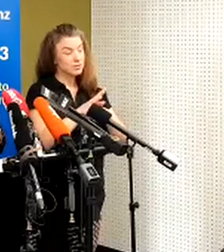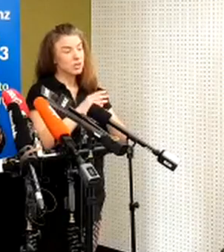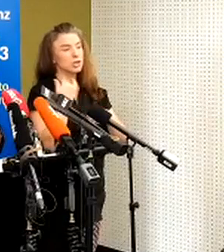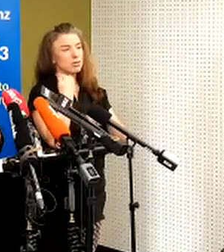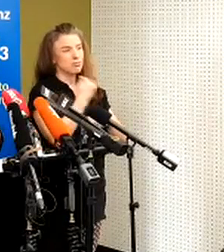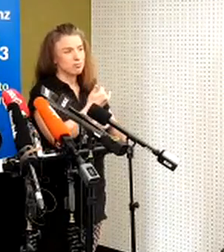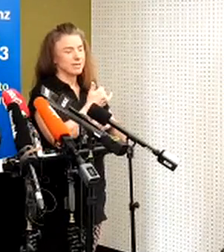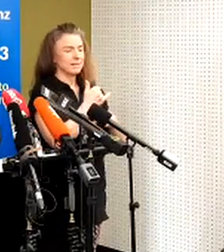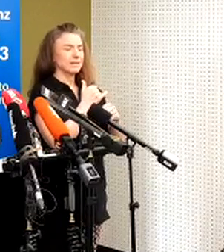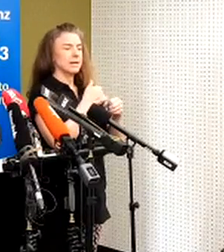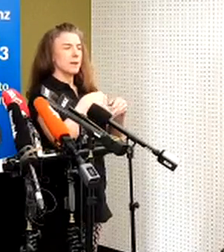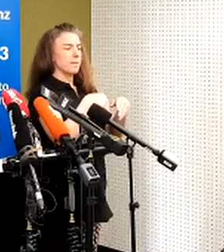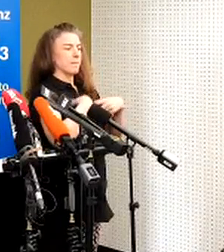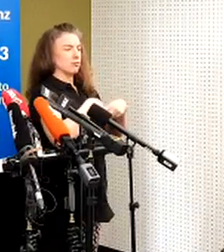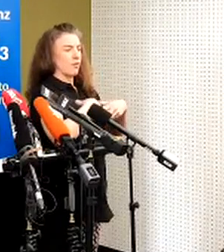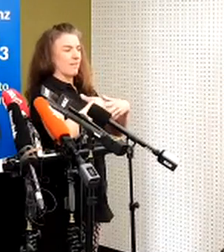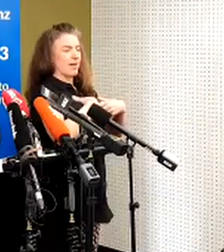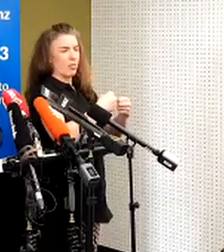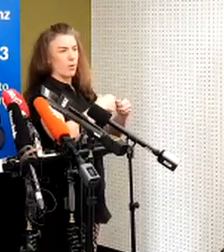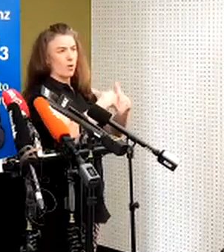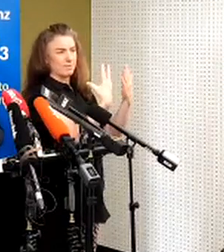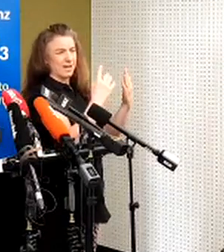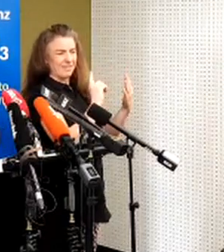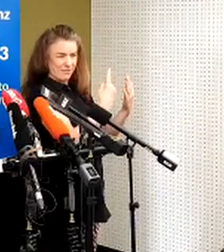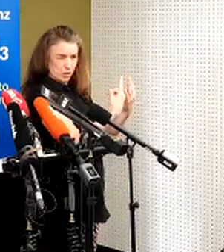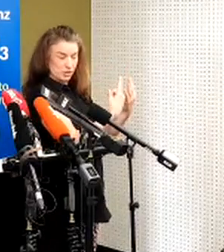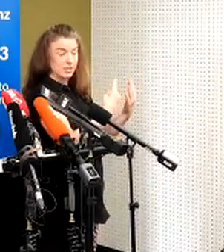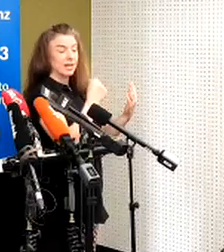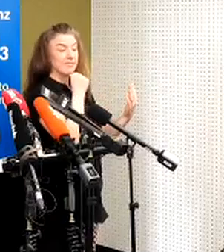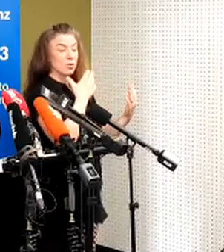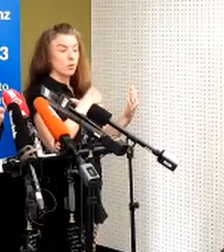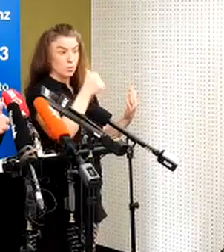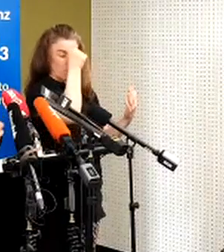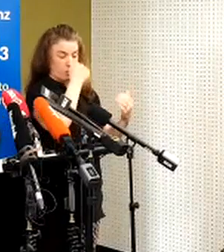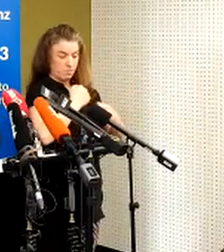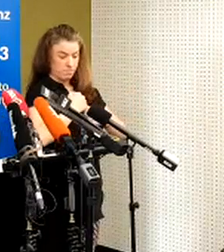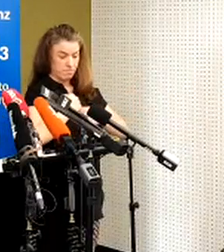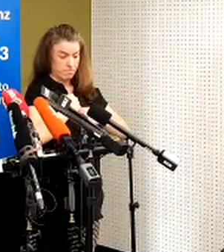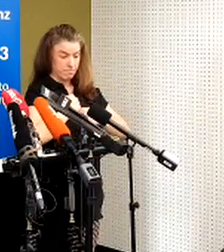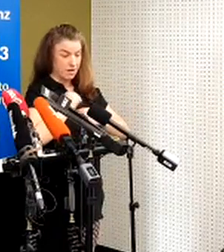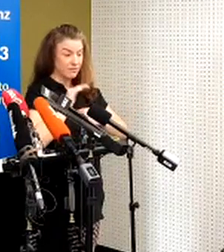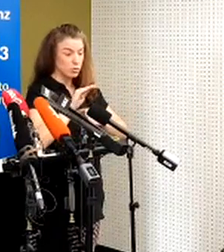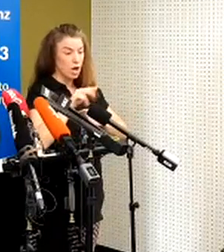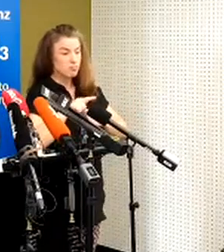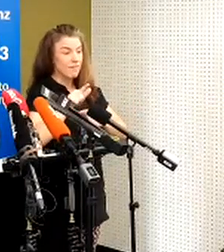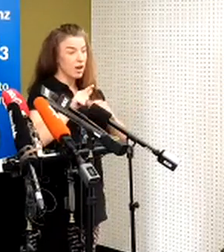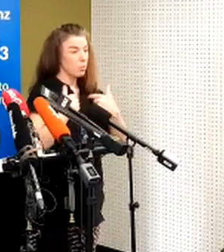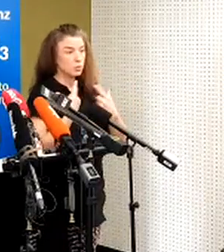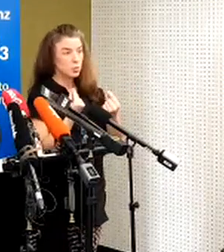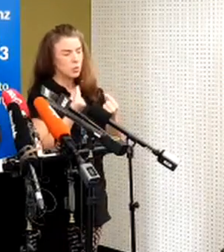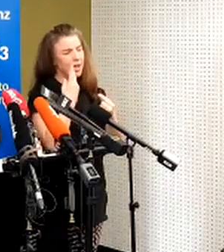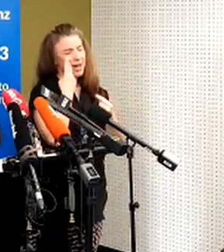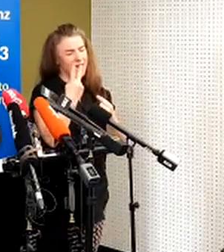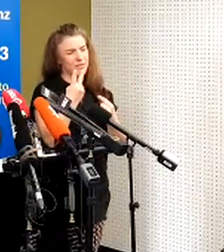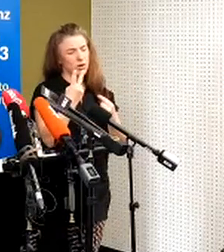to the Ministry of Health's website in the first instance, and if you want advice on your own forthcoming travel, please look at the Ministry